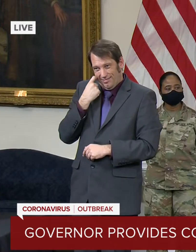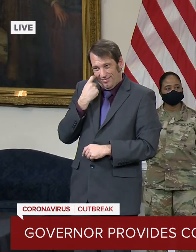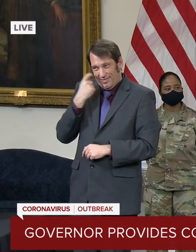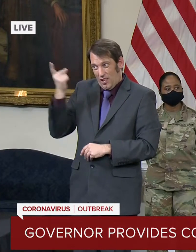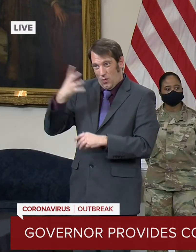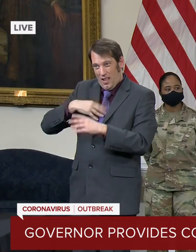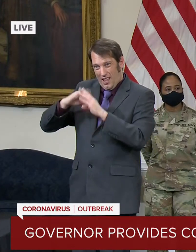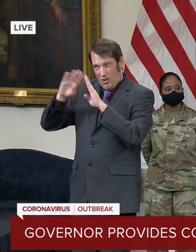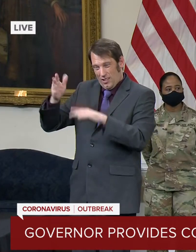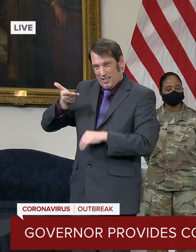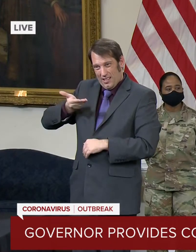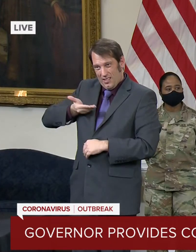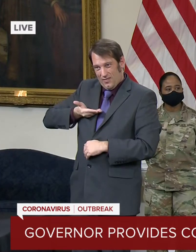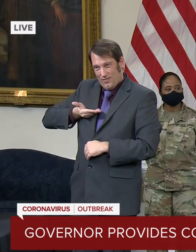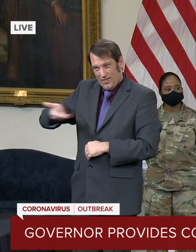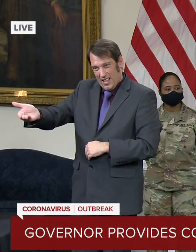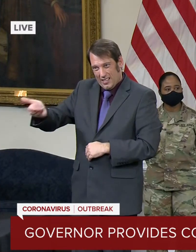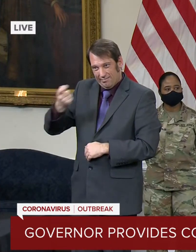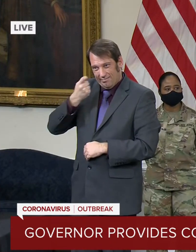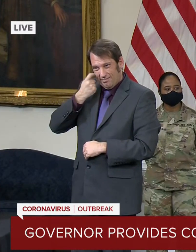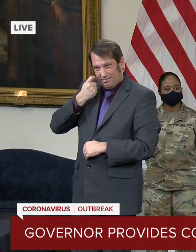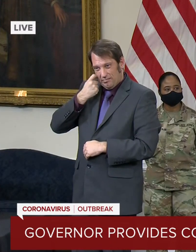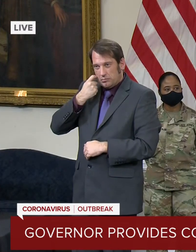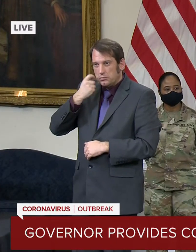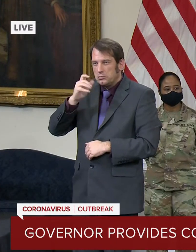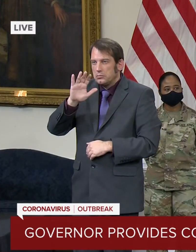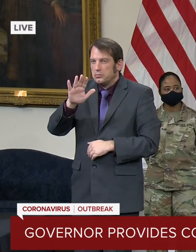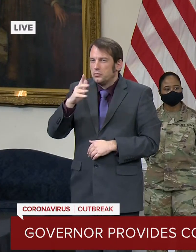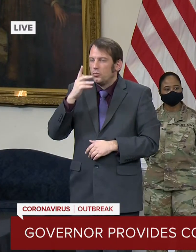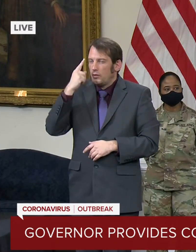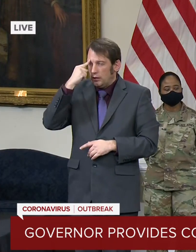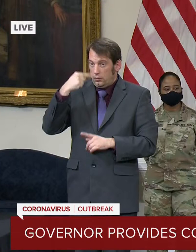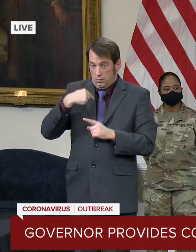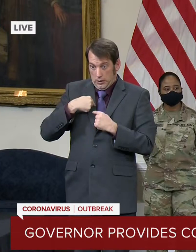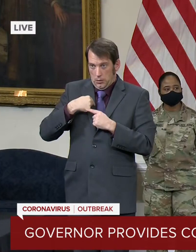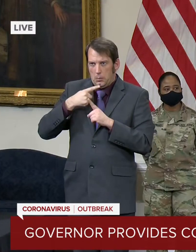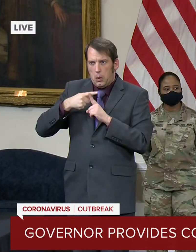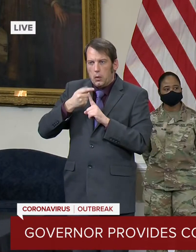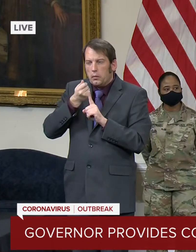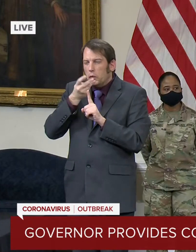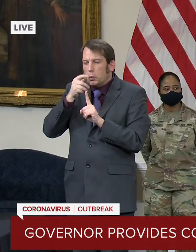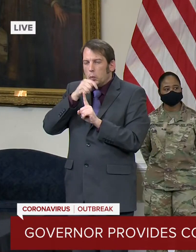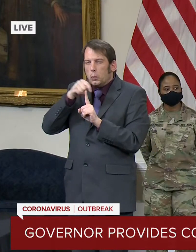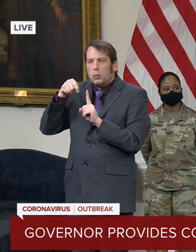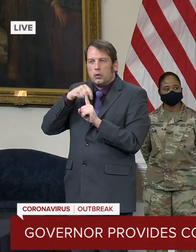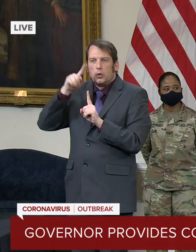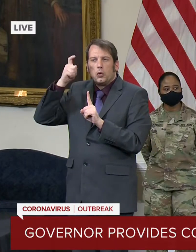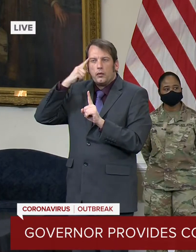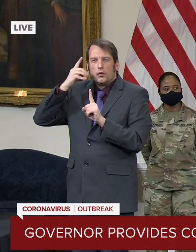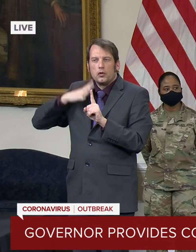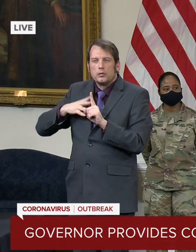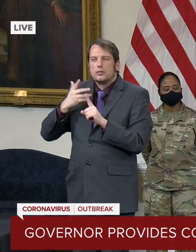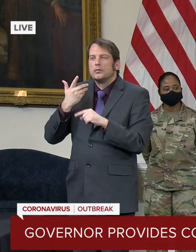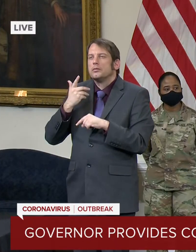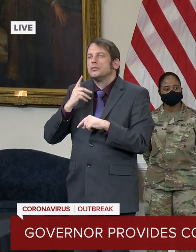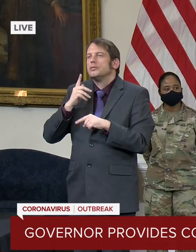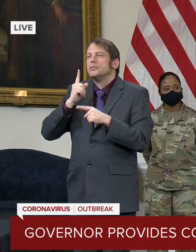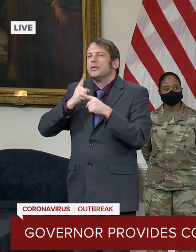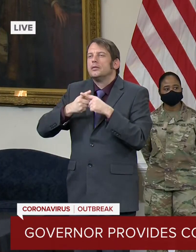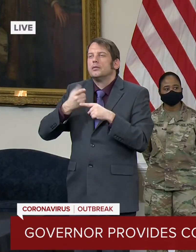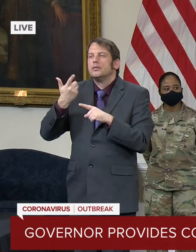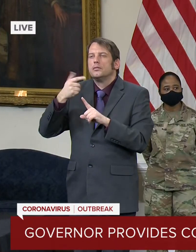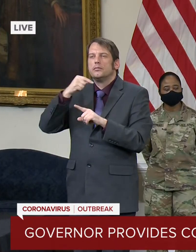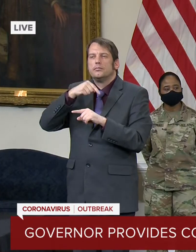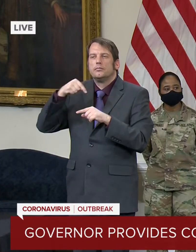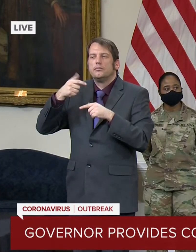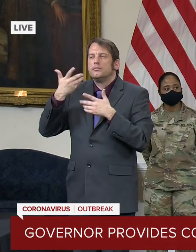afternoon. I believe it's going to be a couple of governors and perhaps a couple of mayors. It's a